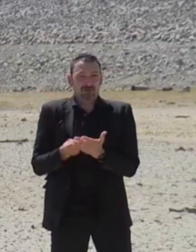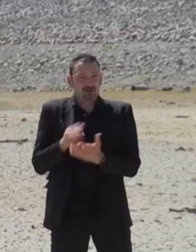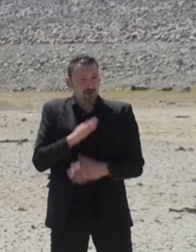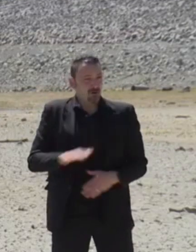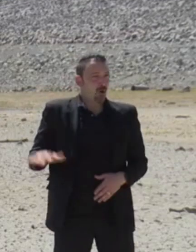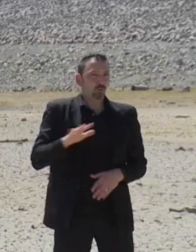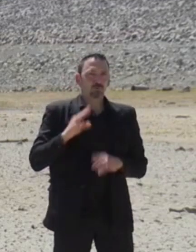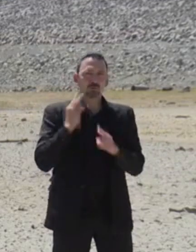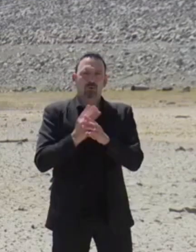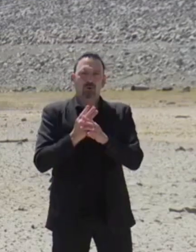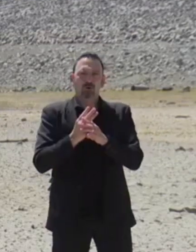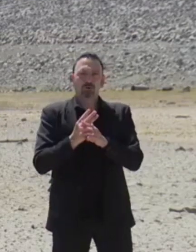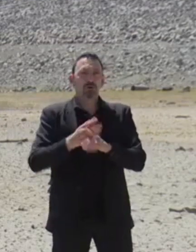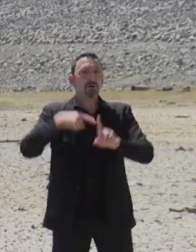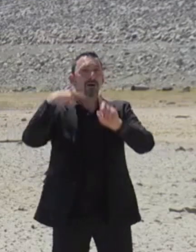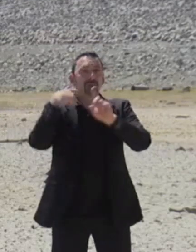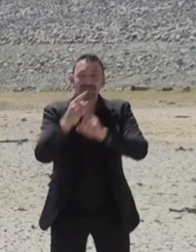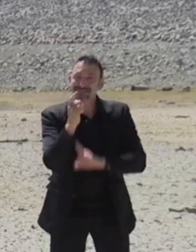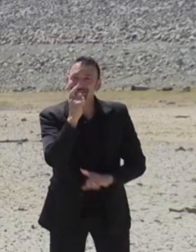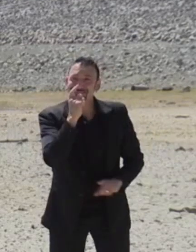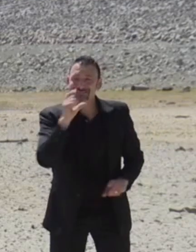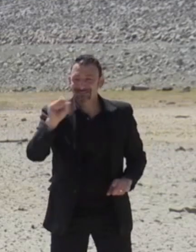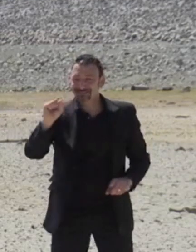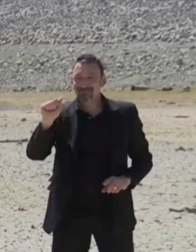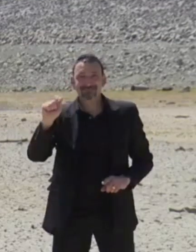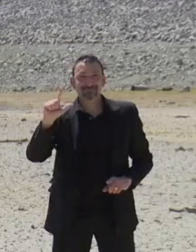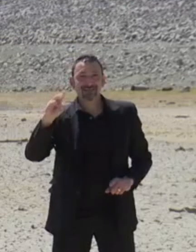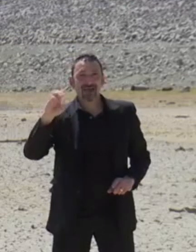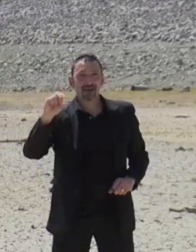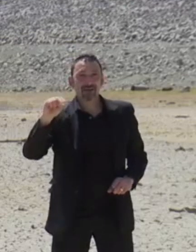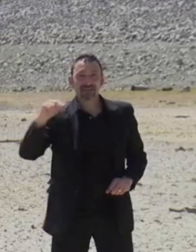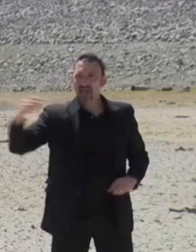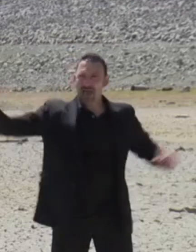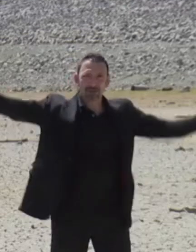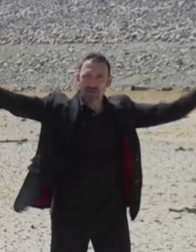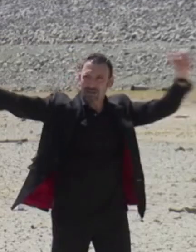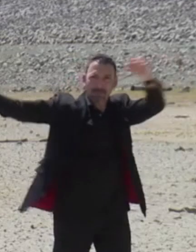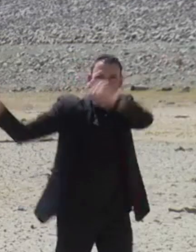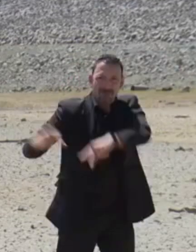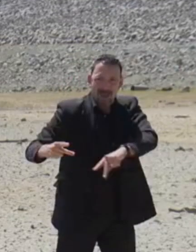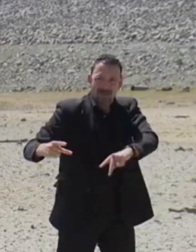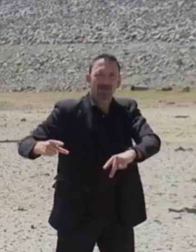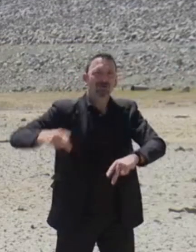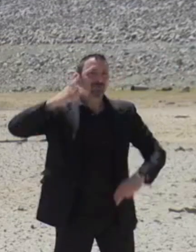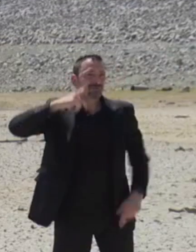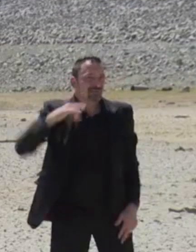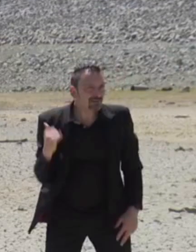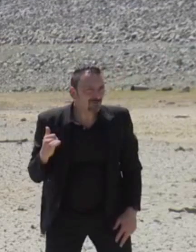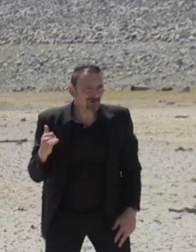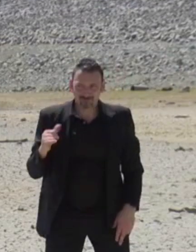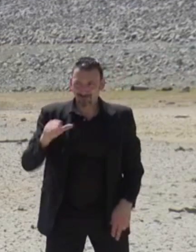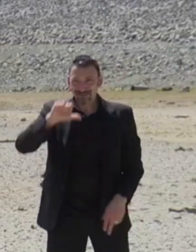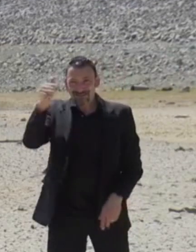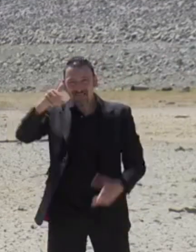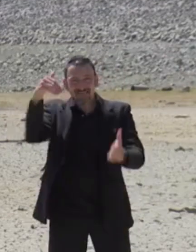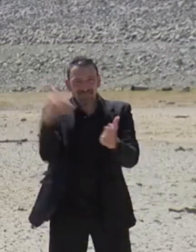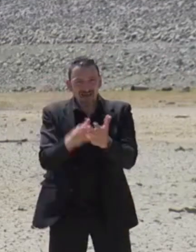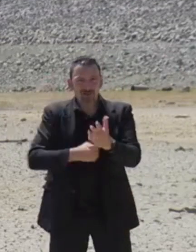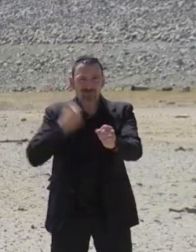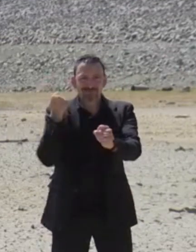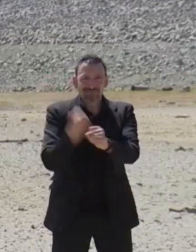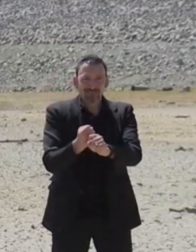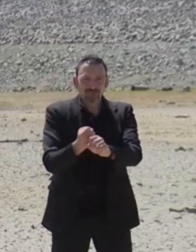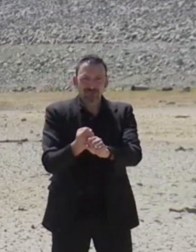preservation of salmon that have been returning to California's rivers for 10,000 years. And that's obviously sometimes a challenging